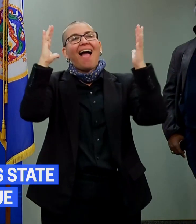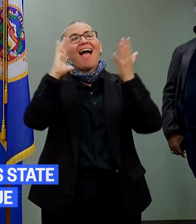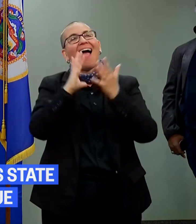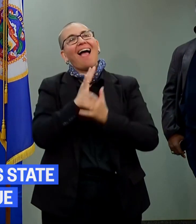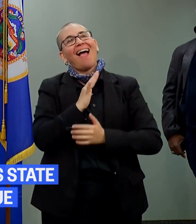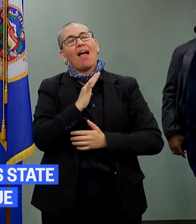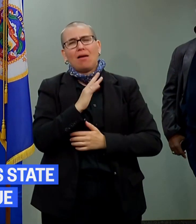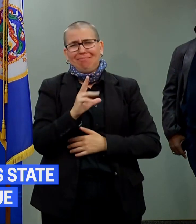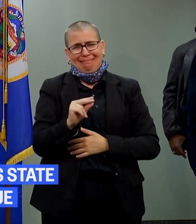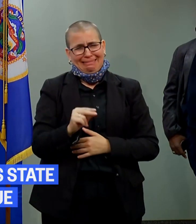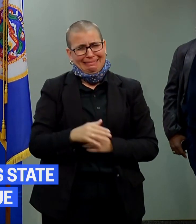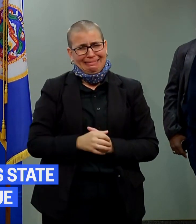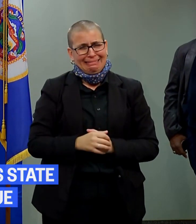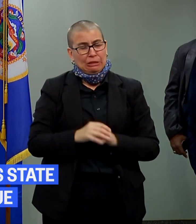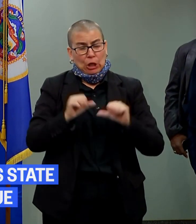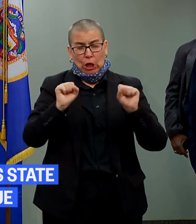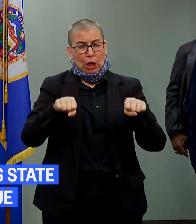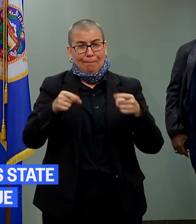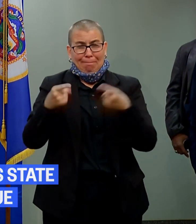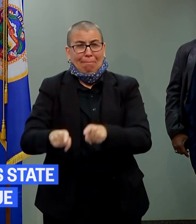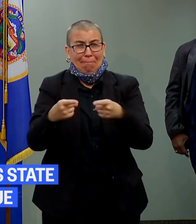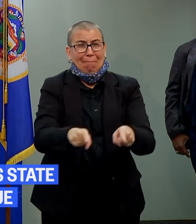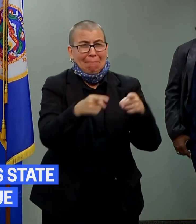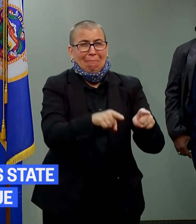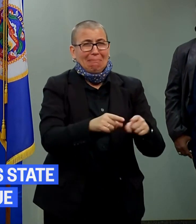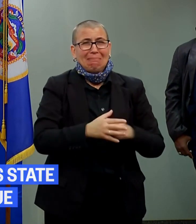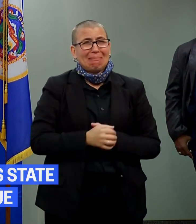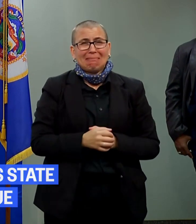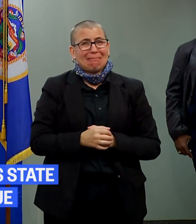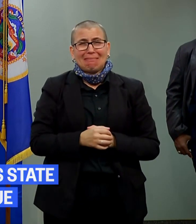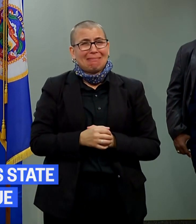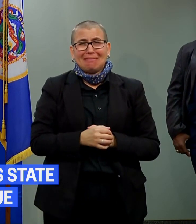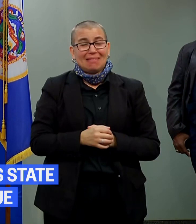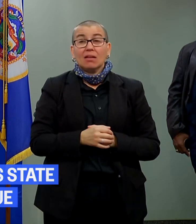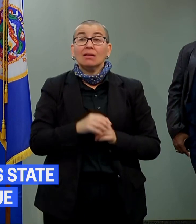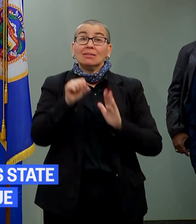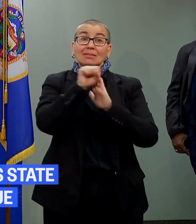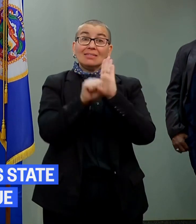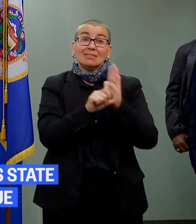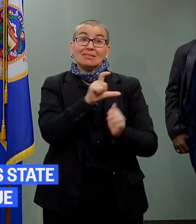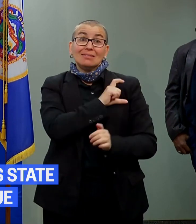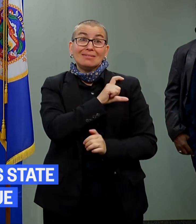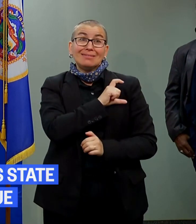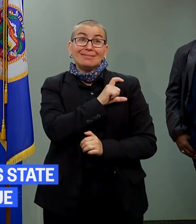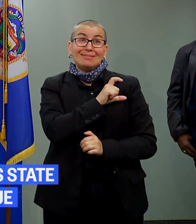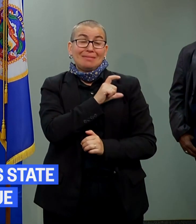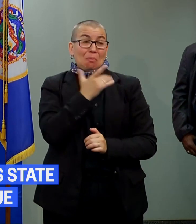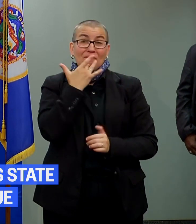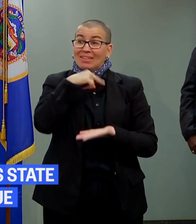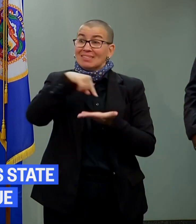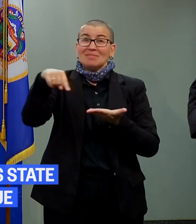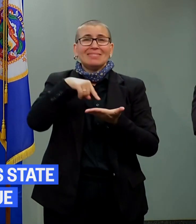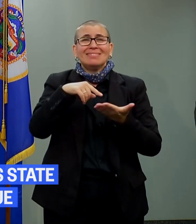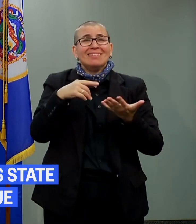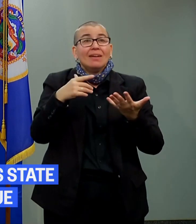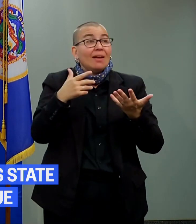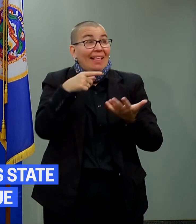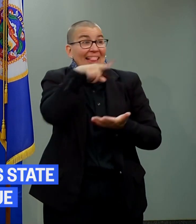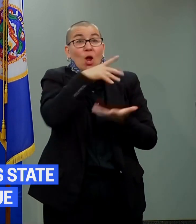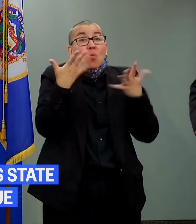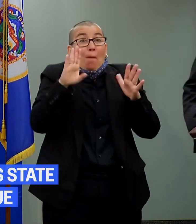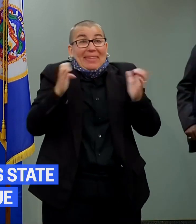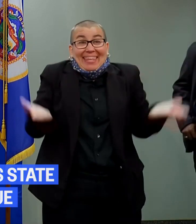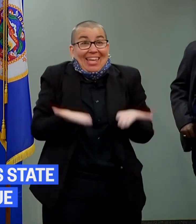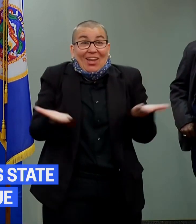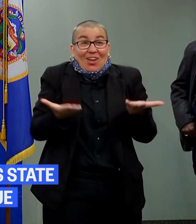all the things the State Patrol would have rather been doing this week and last night, it was anything but what we had to do. But it was necessary. And so I commit